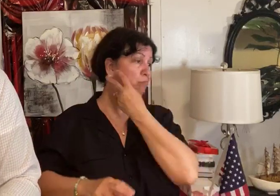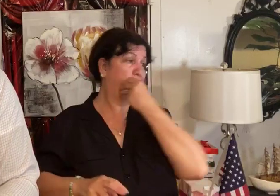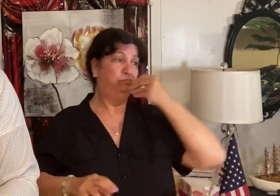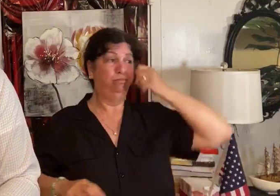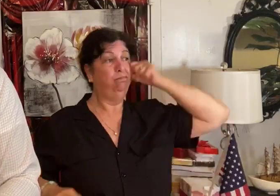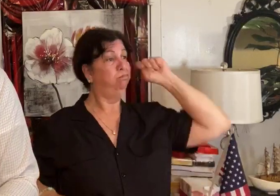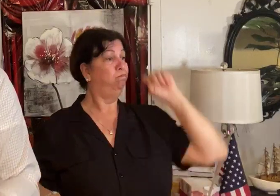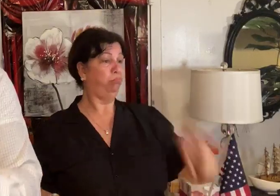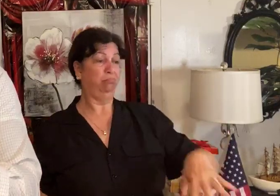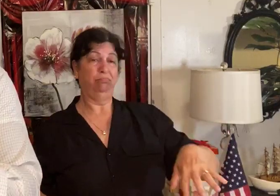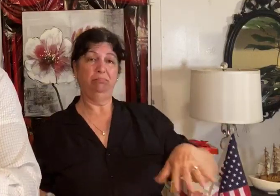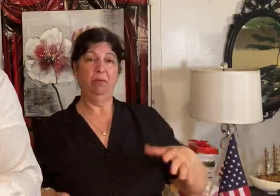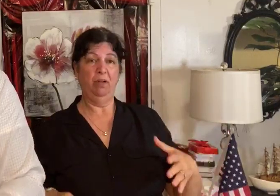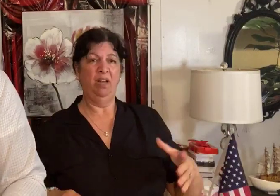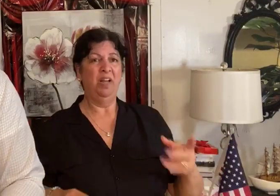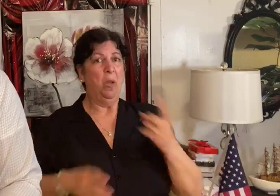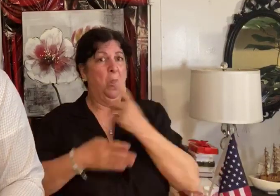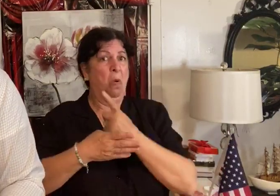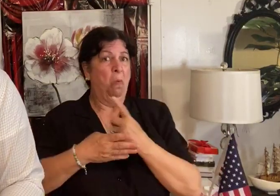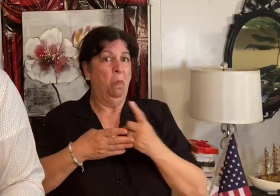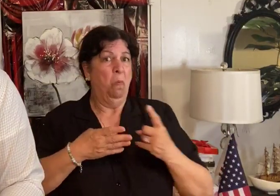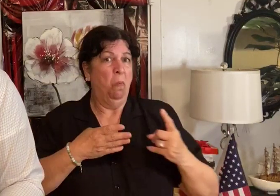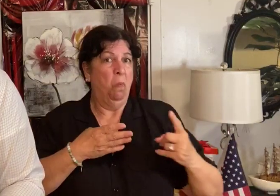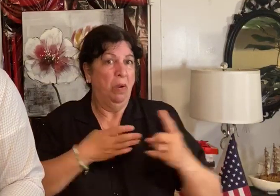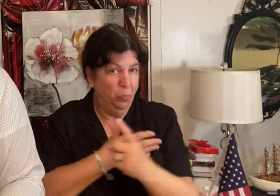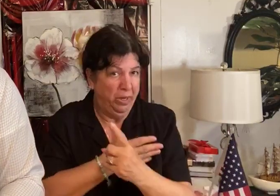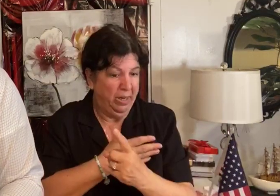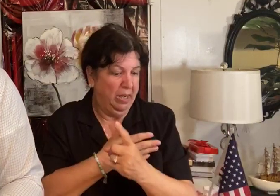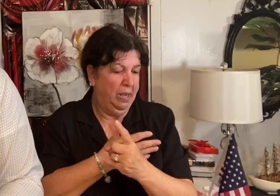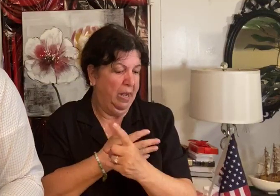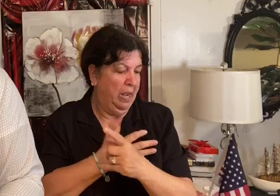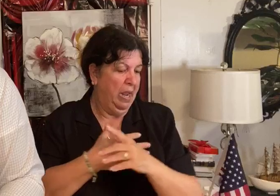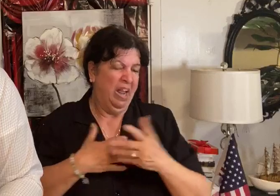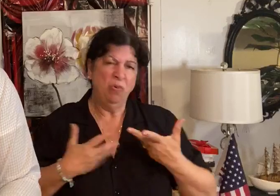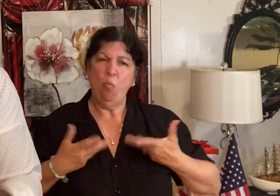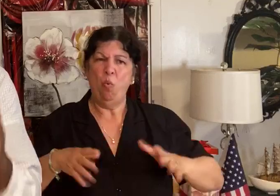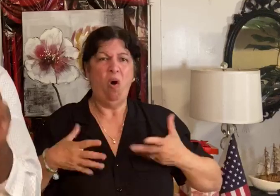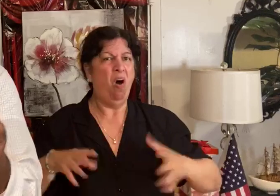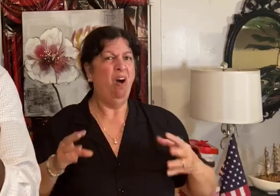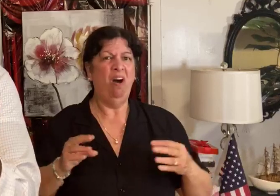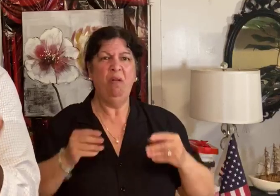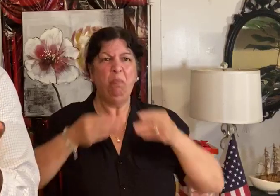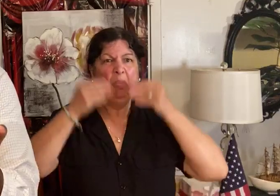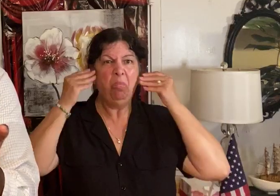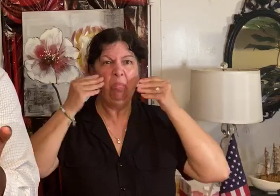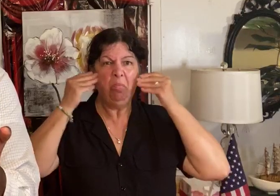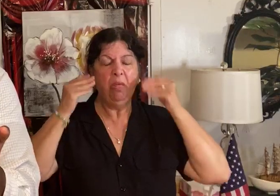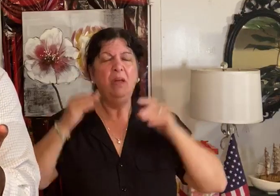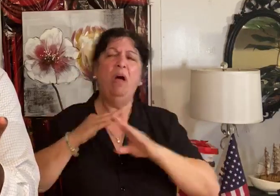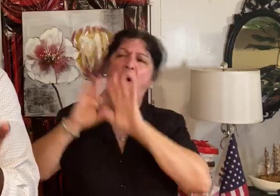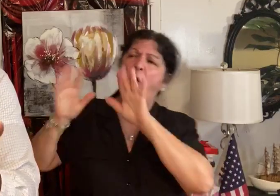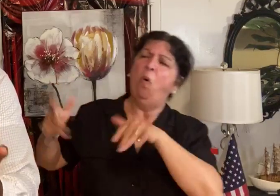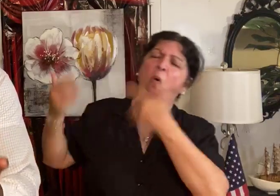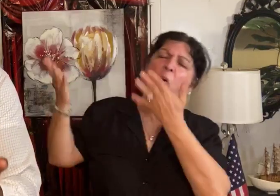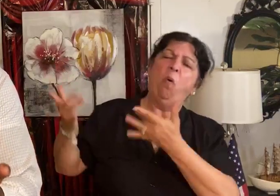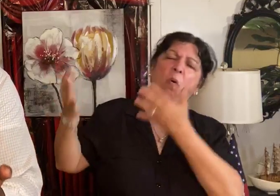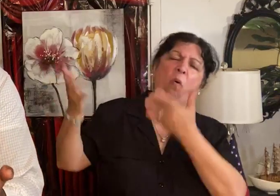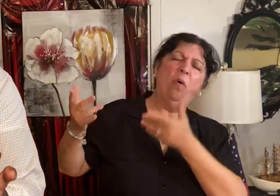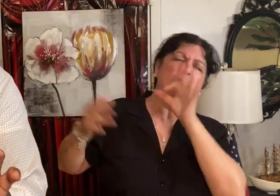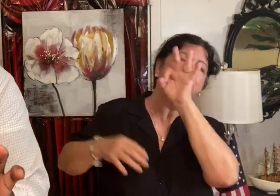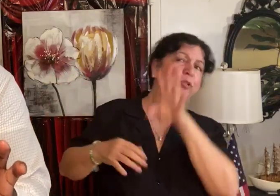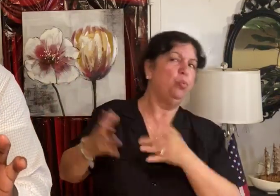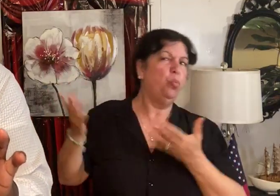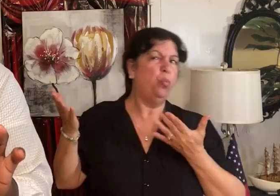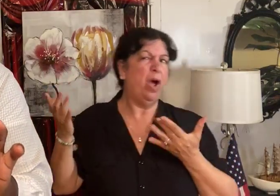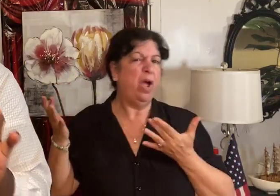forward to that. Give me another week, all right? Now, you might say, "Hold on, preacher, slow down a